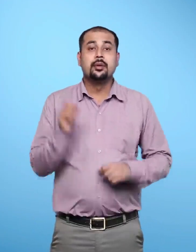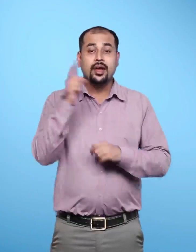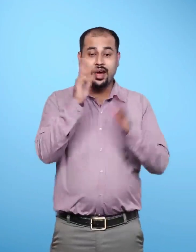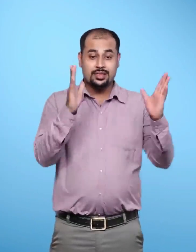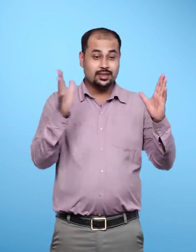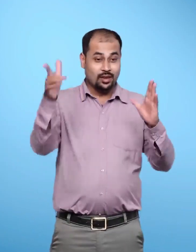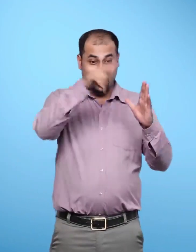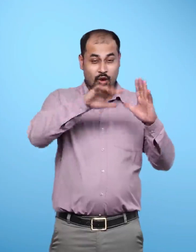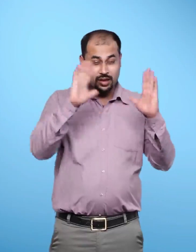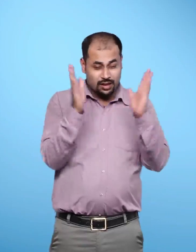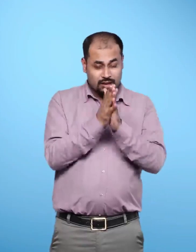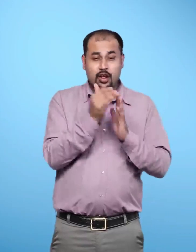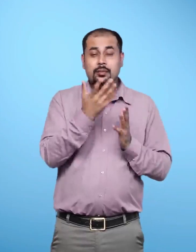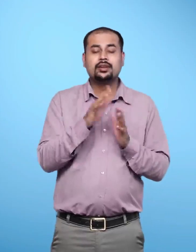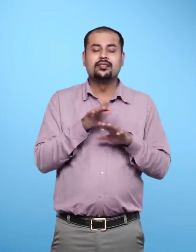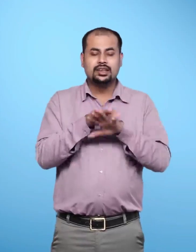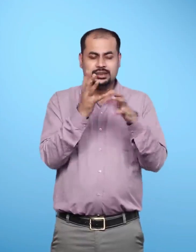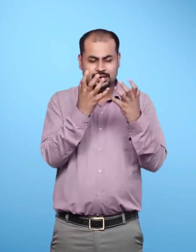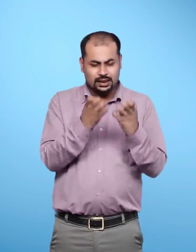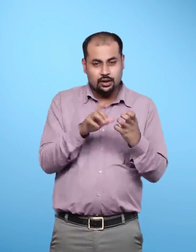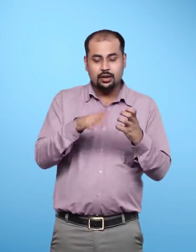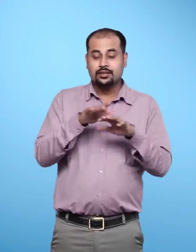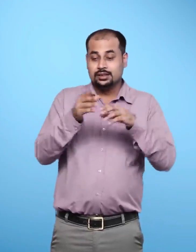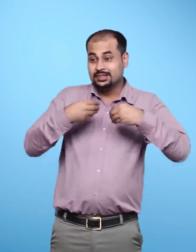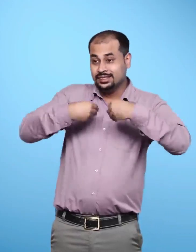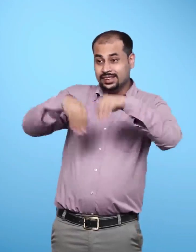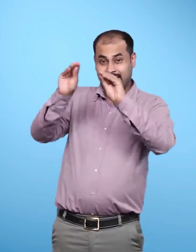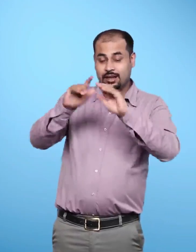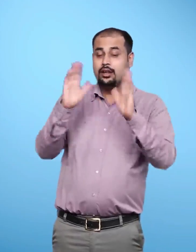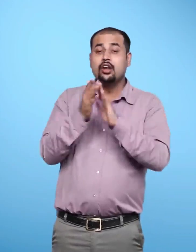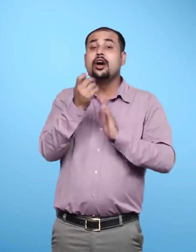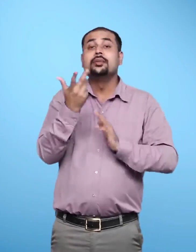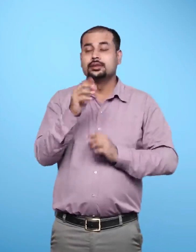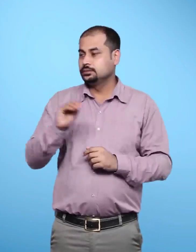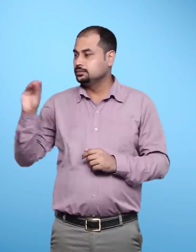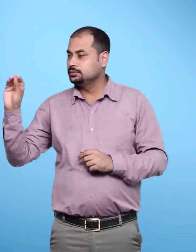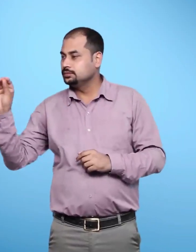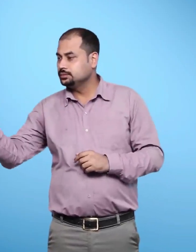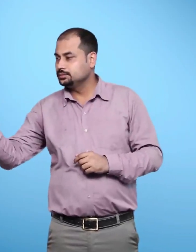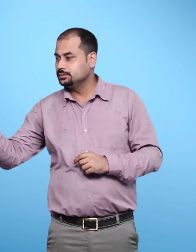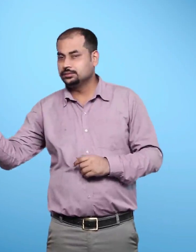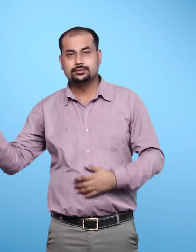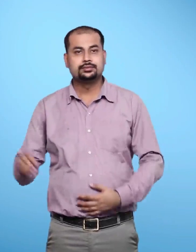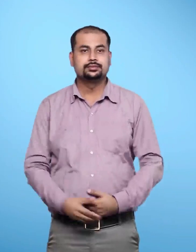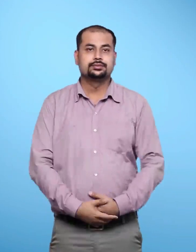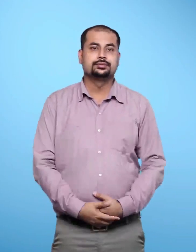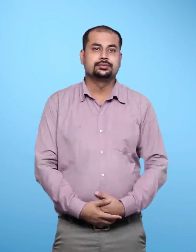So the total monthly cost of drying and selling the fish is equal to rupees dash.